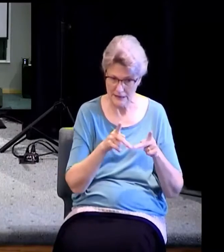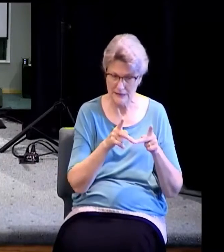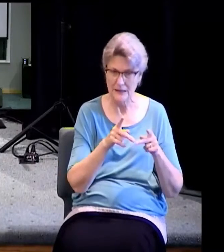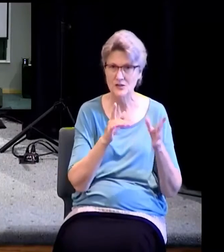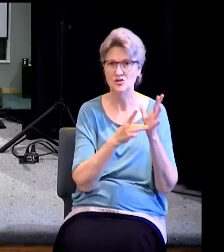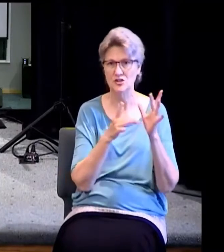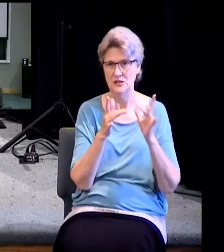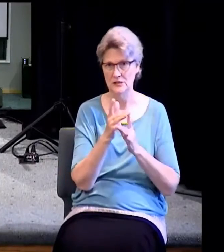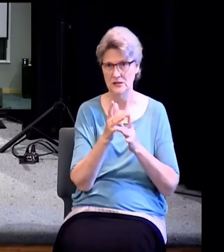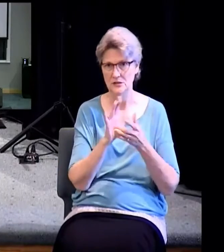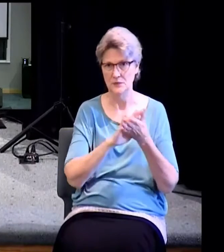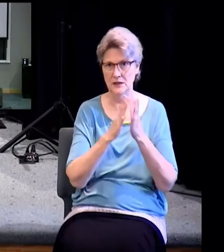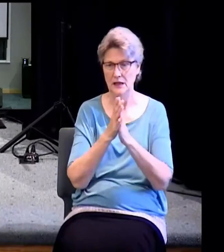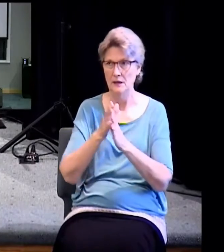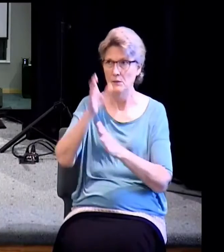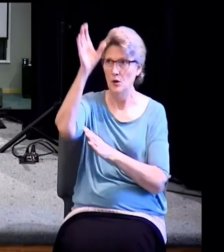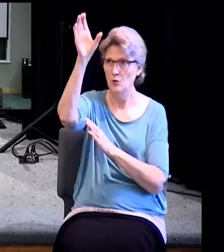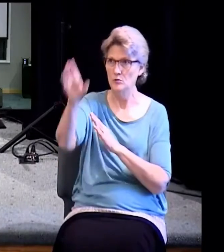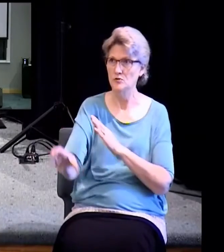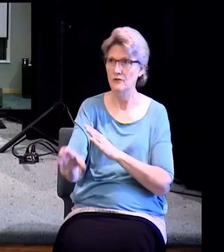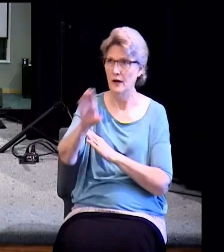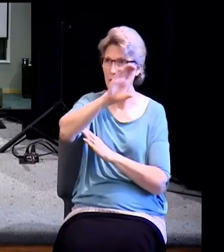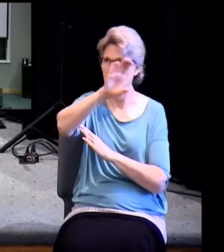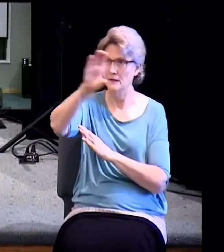again on Moriah.